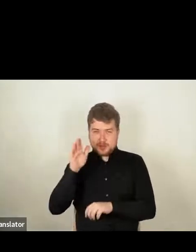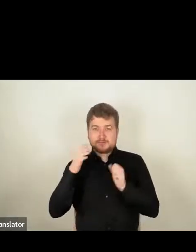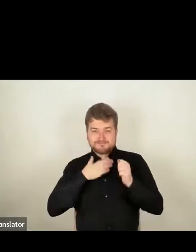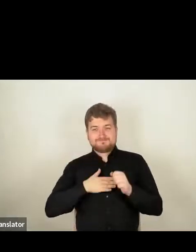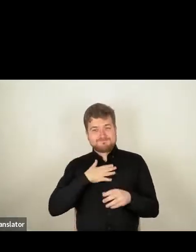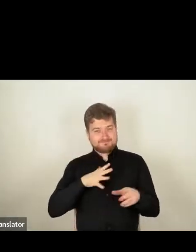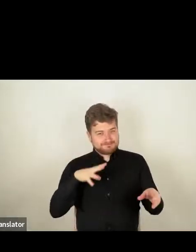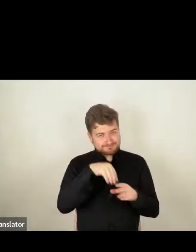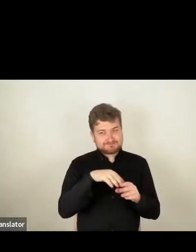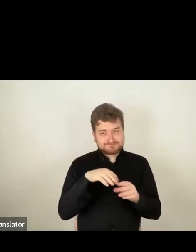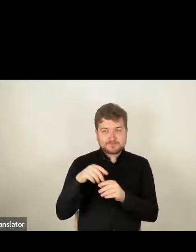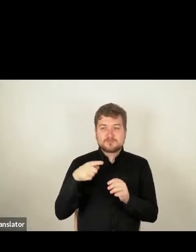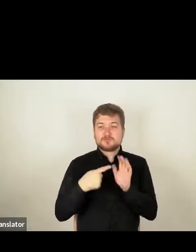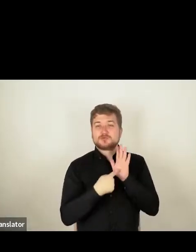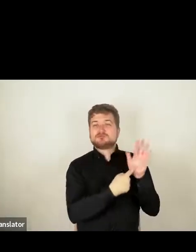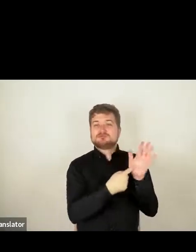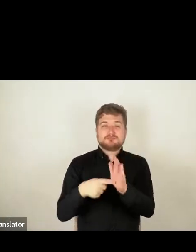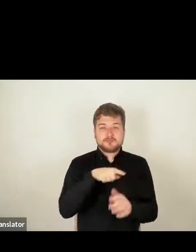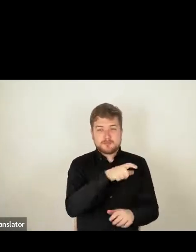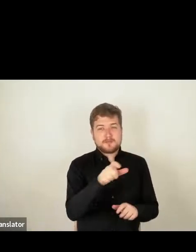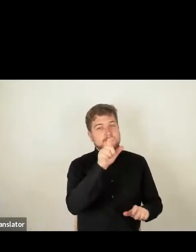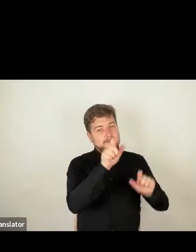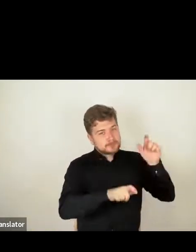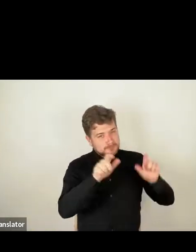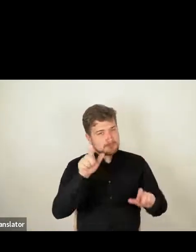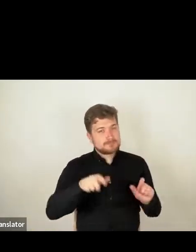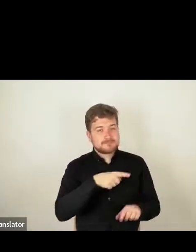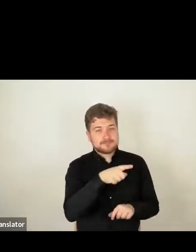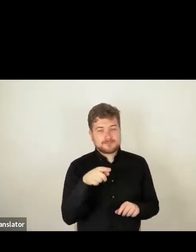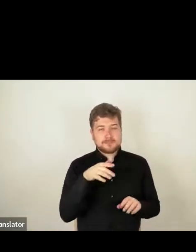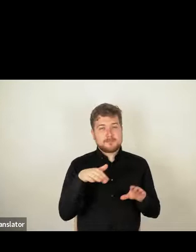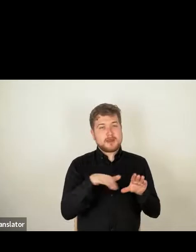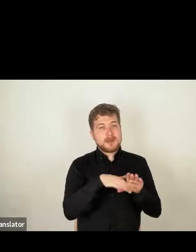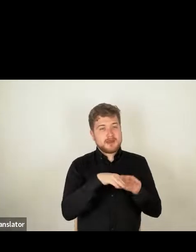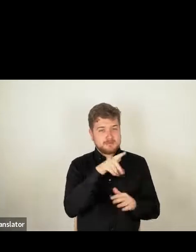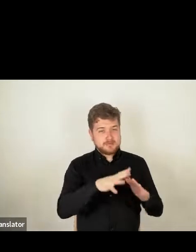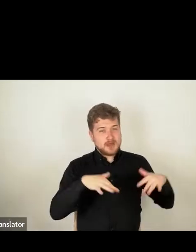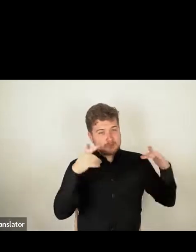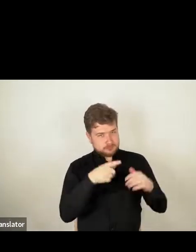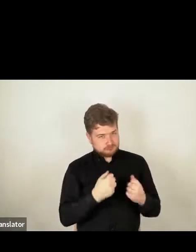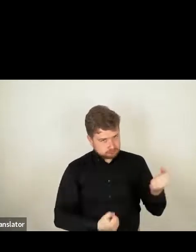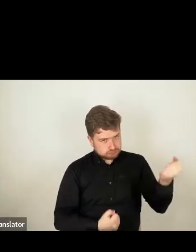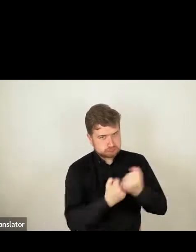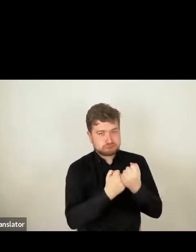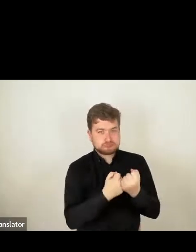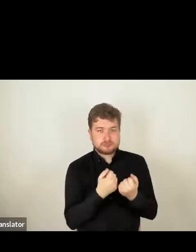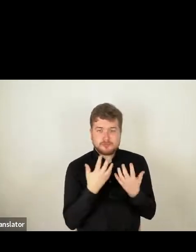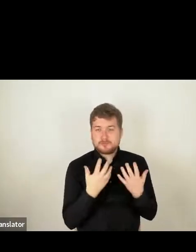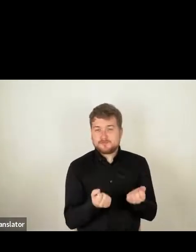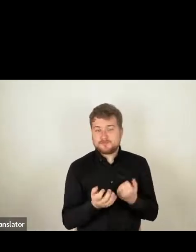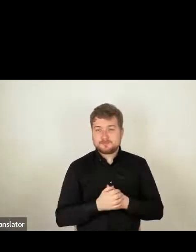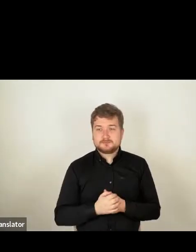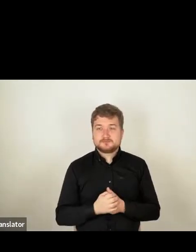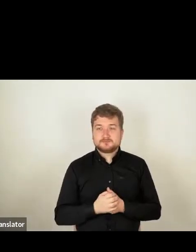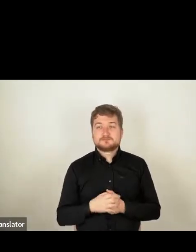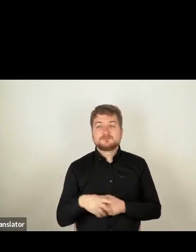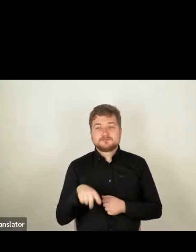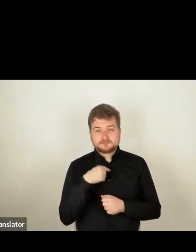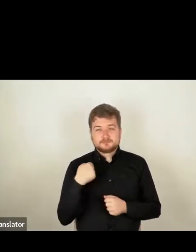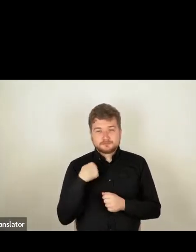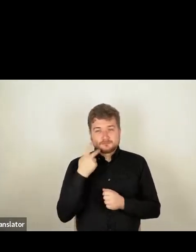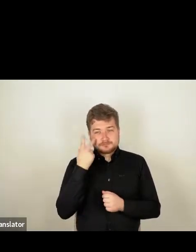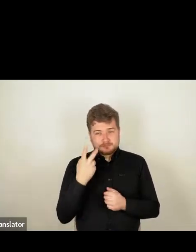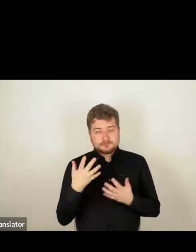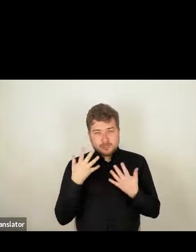and show respect in places like Parliament. So I think we've got a lot of ways to go to get women to want to run again. There has been a